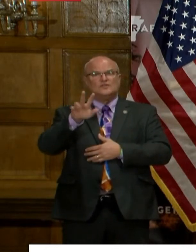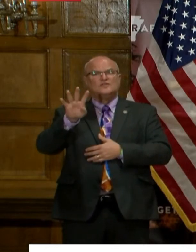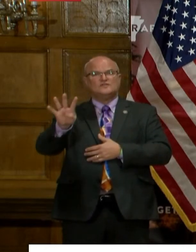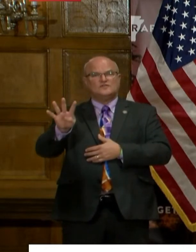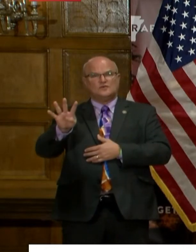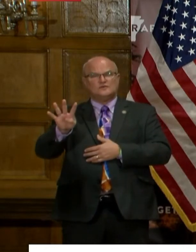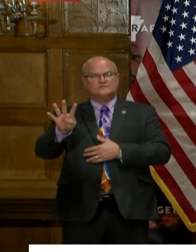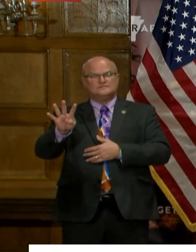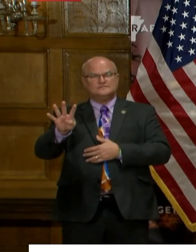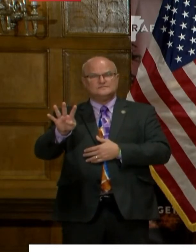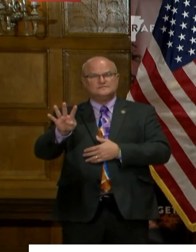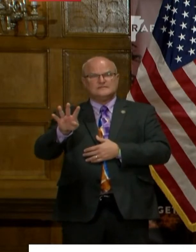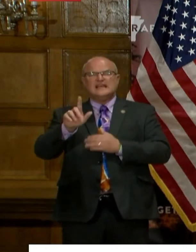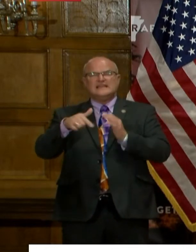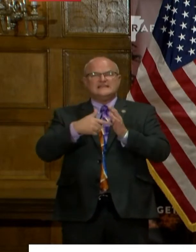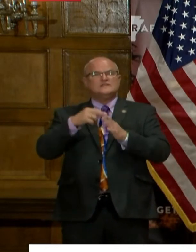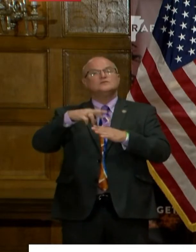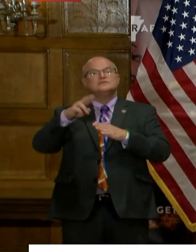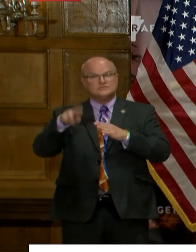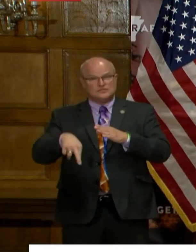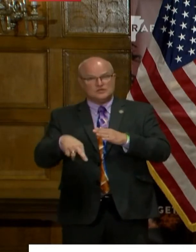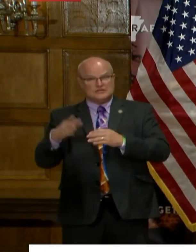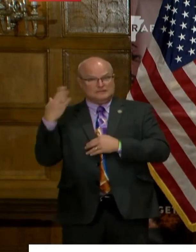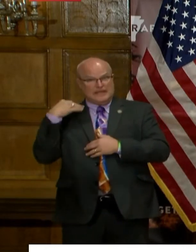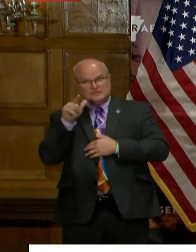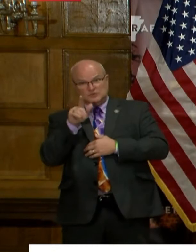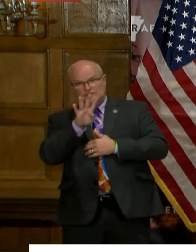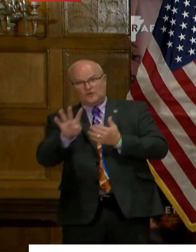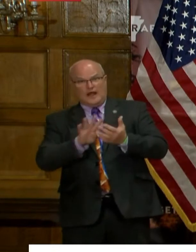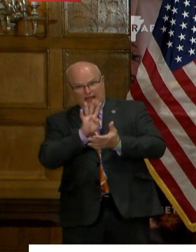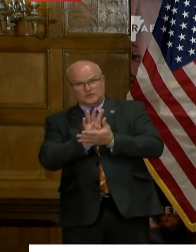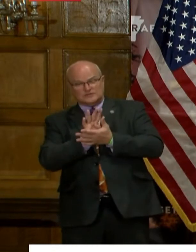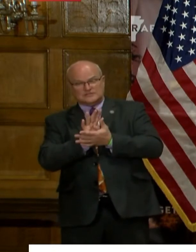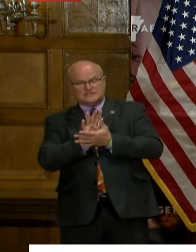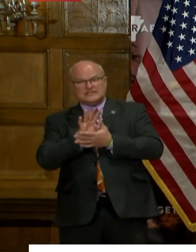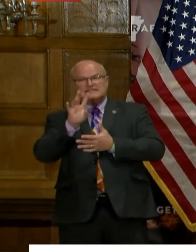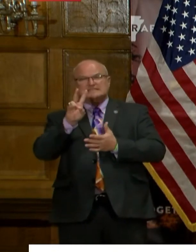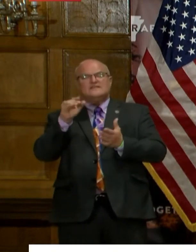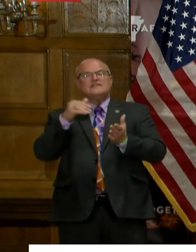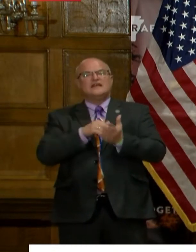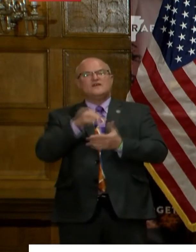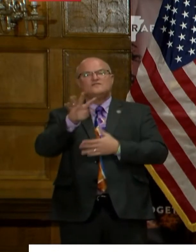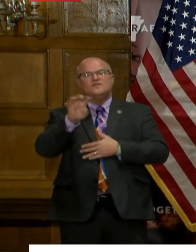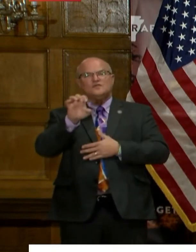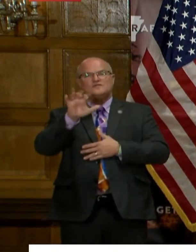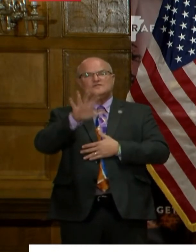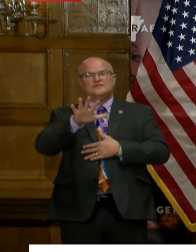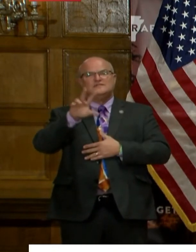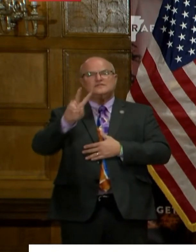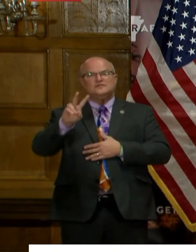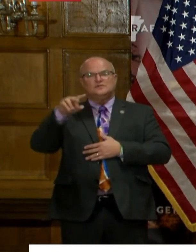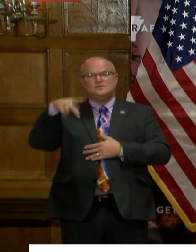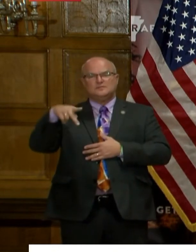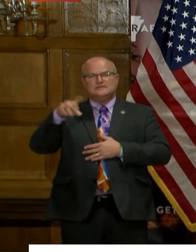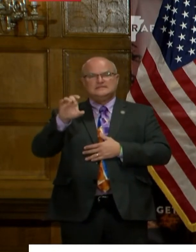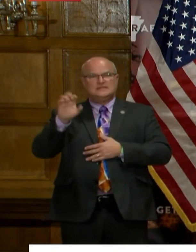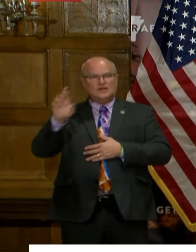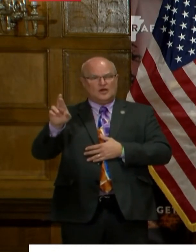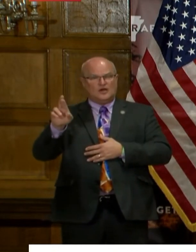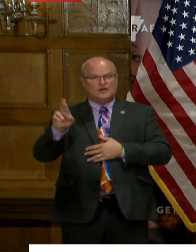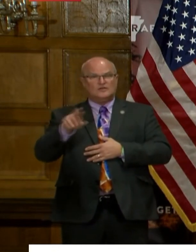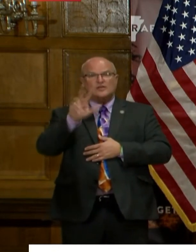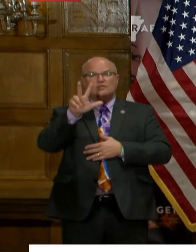3,234. And excuse me, these are the results over the last 24 hours, 7,452 PCR tests